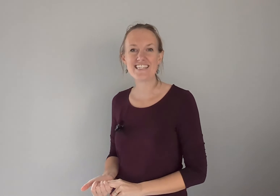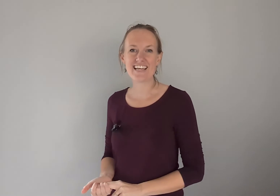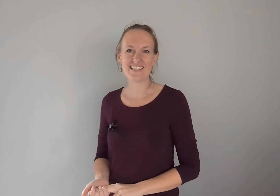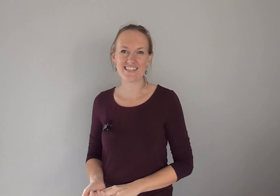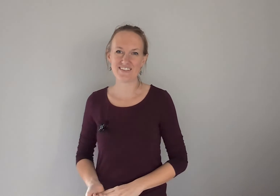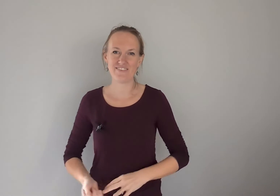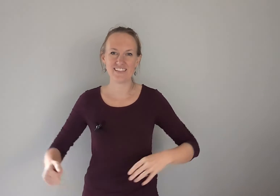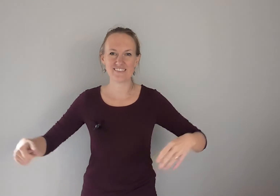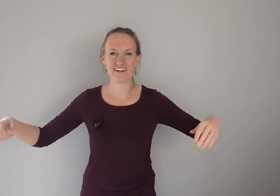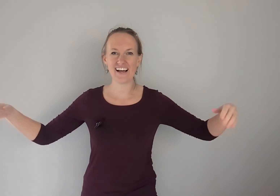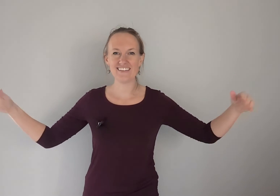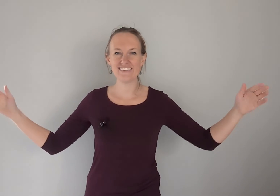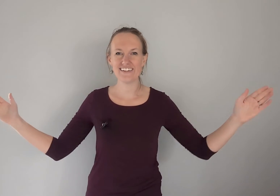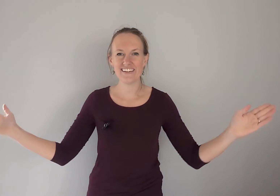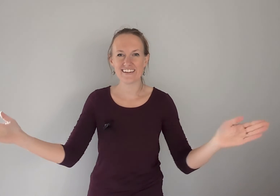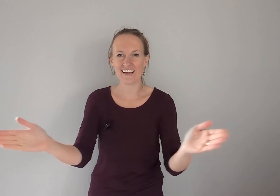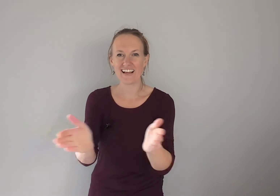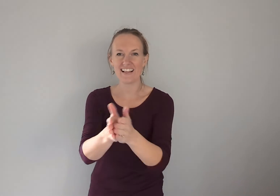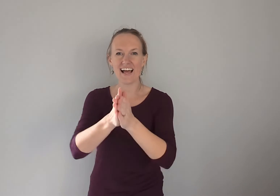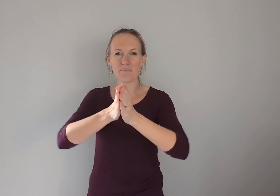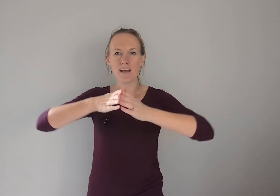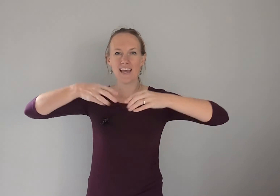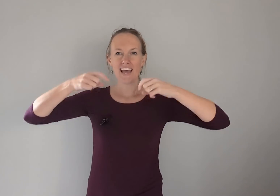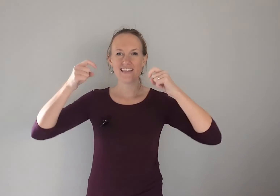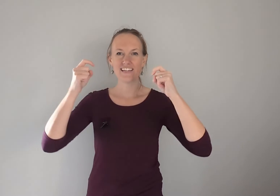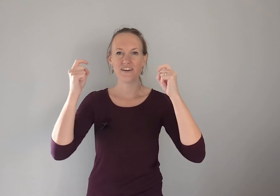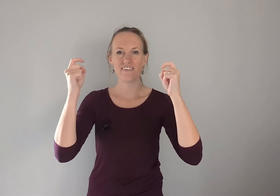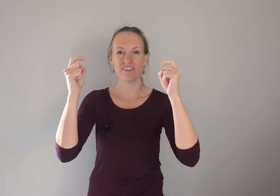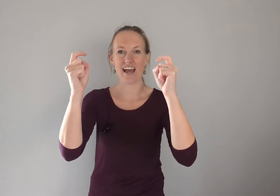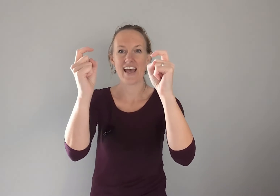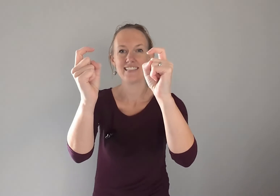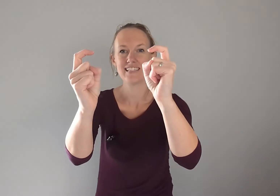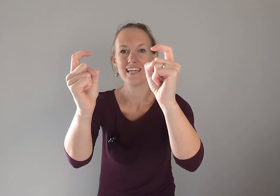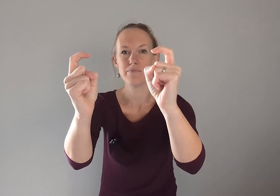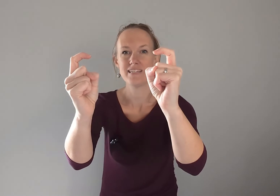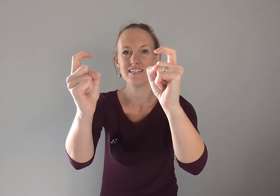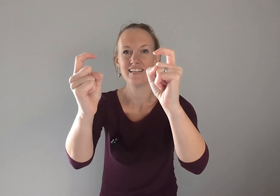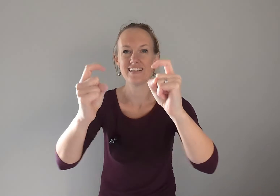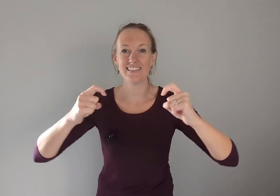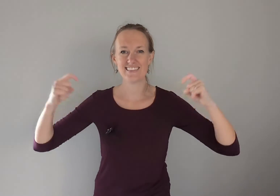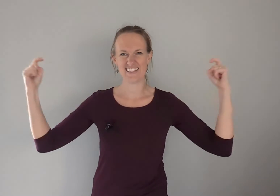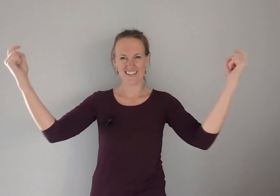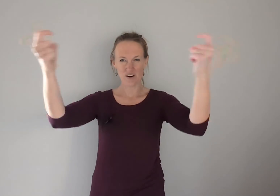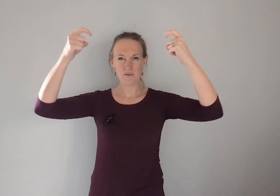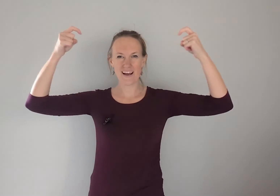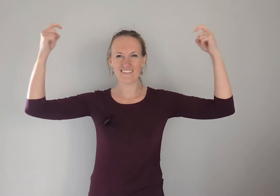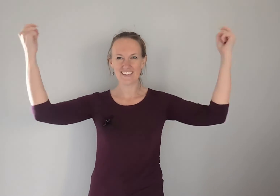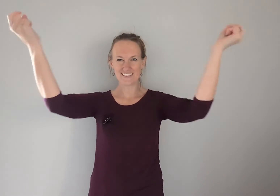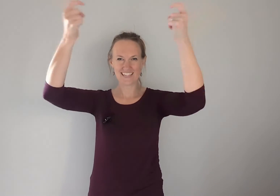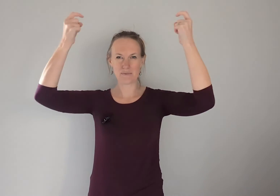death's defeat. So for hallelujah, you're going to clap, and then you have your X hand position like this, and then go around like you're